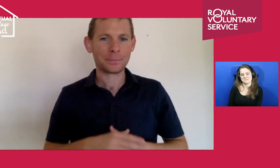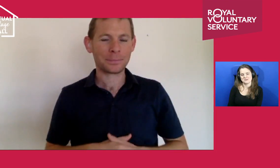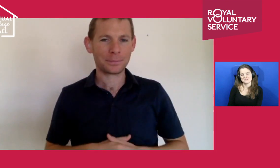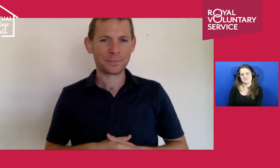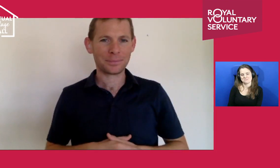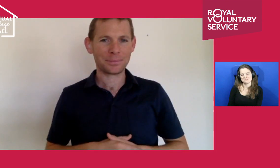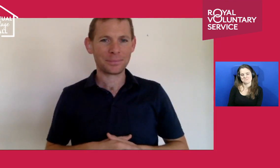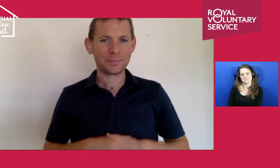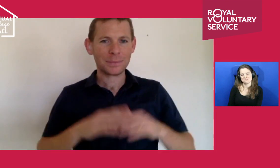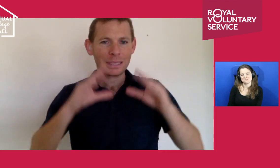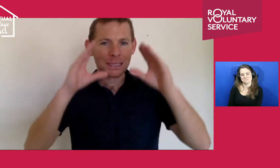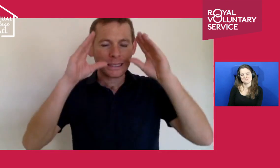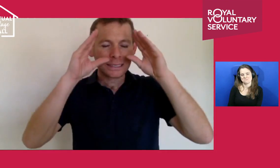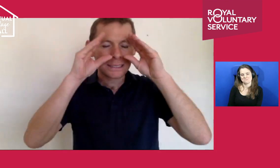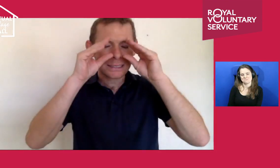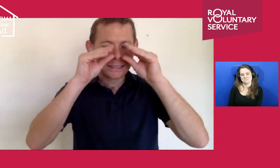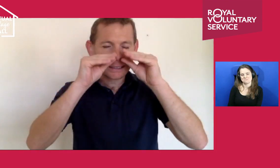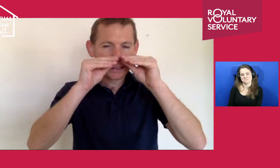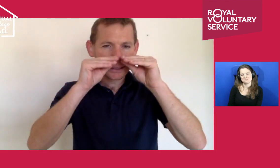Sleep.